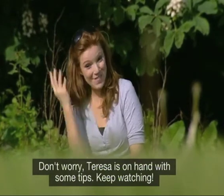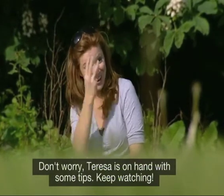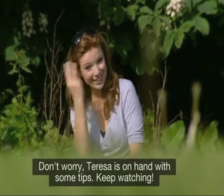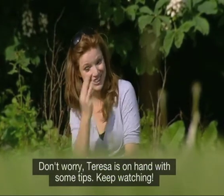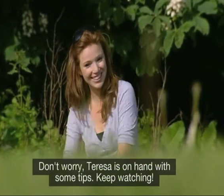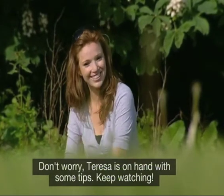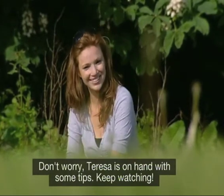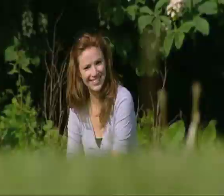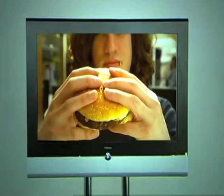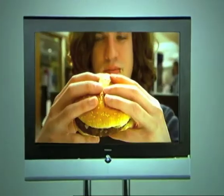watching.